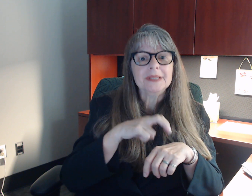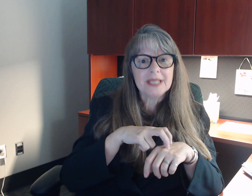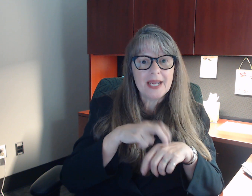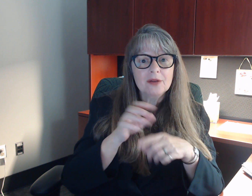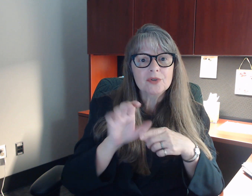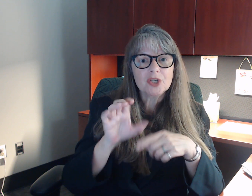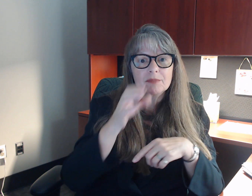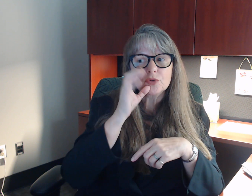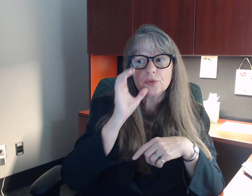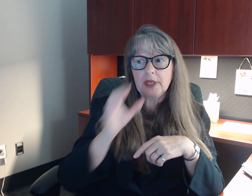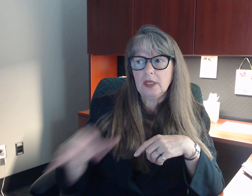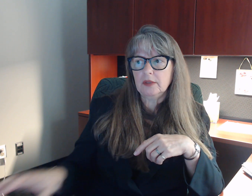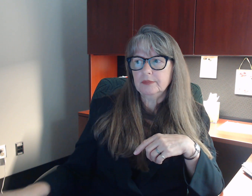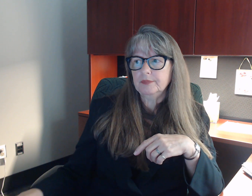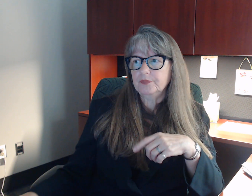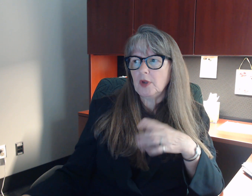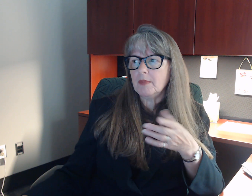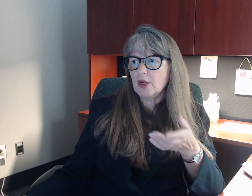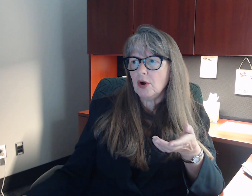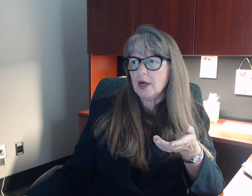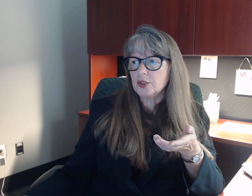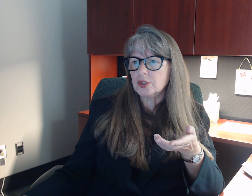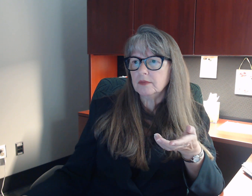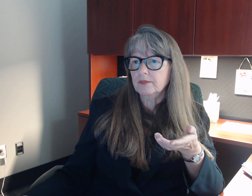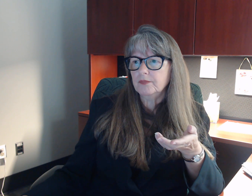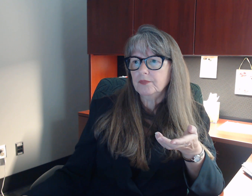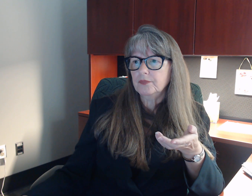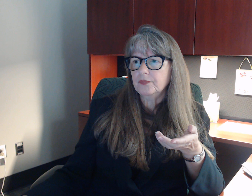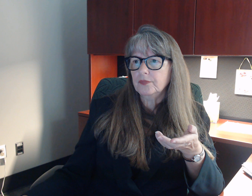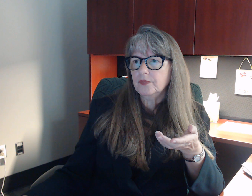Potato chip drink. Oh my gosh.